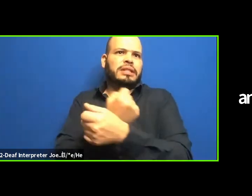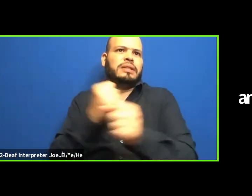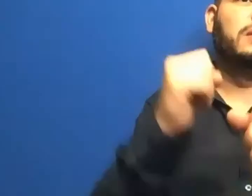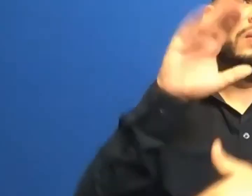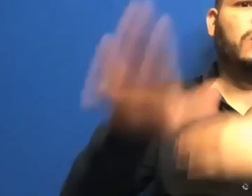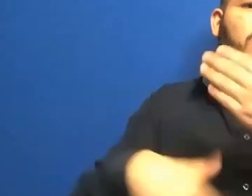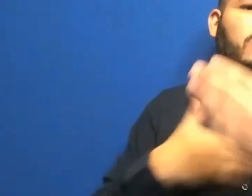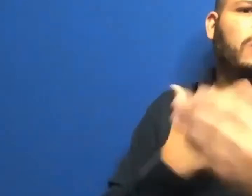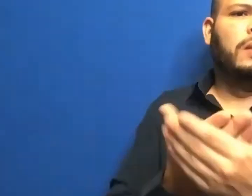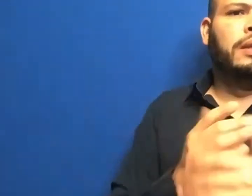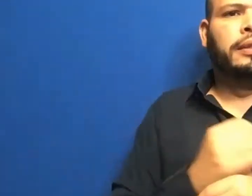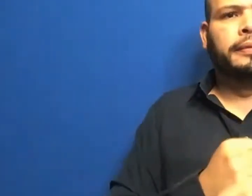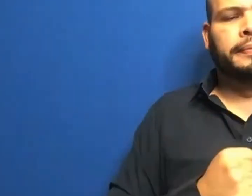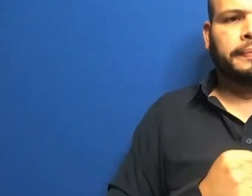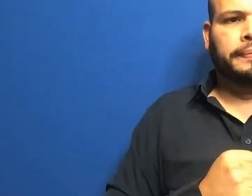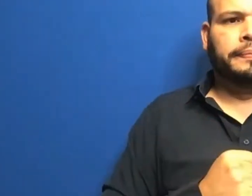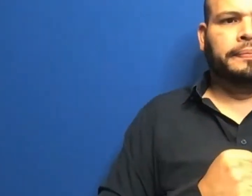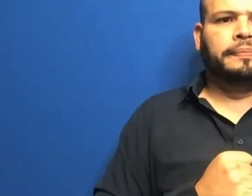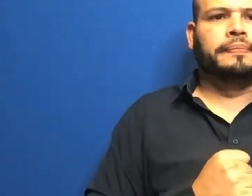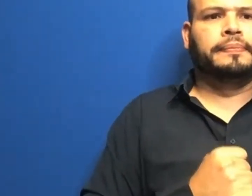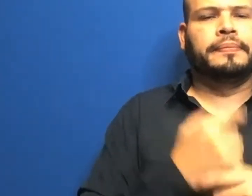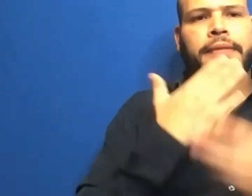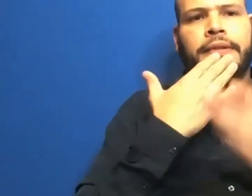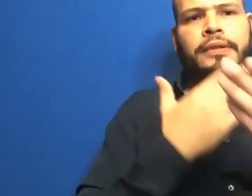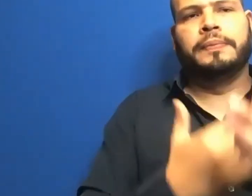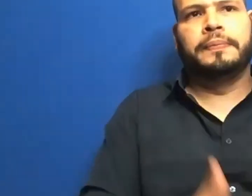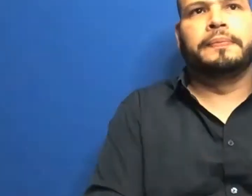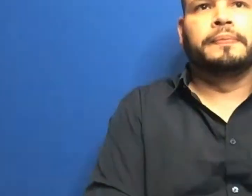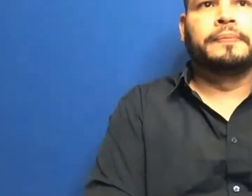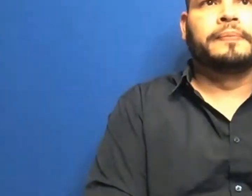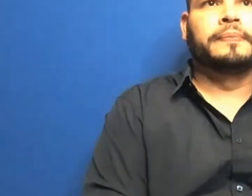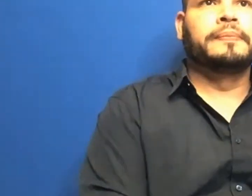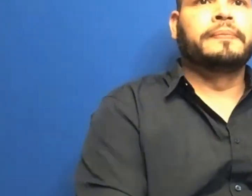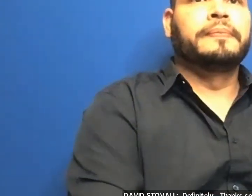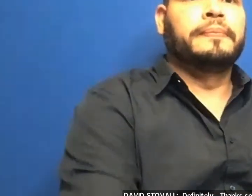And thanks for those reminders. Jakayla?